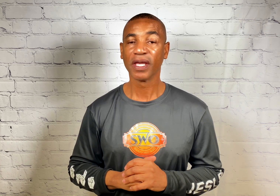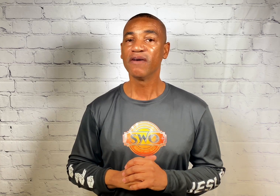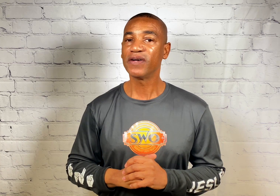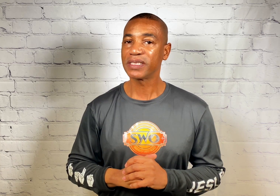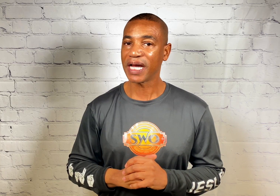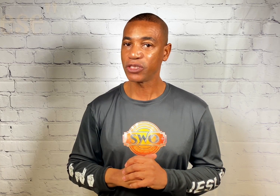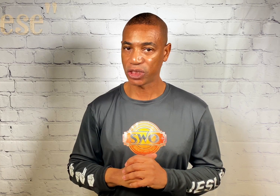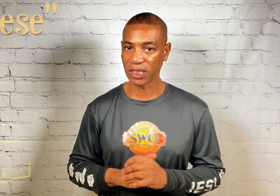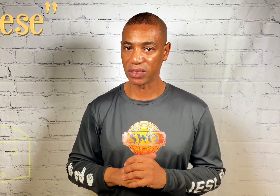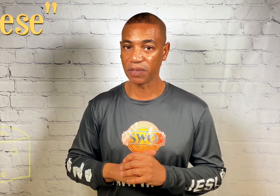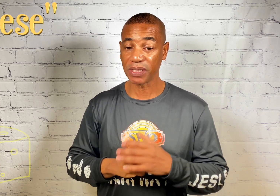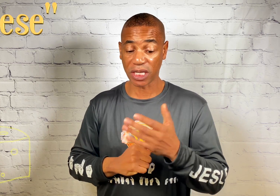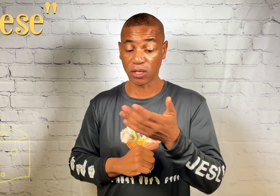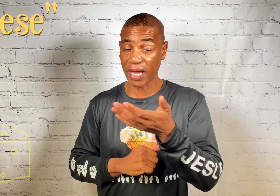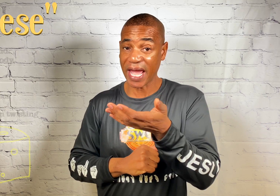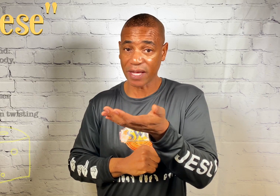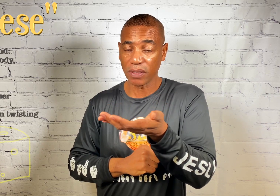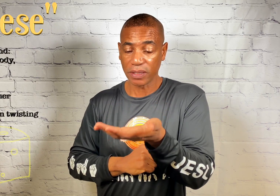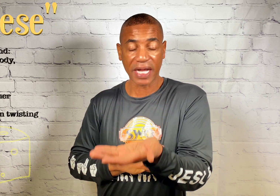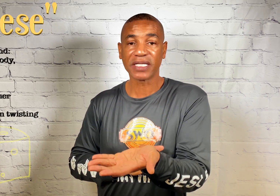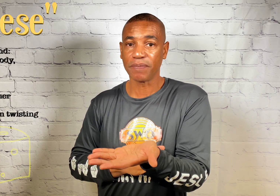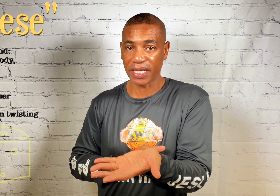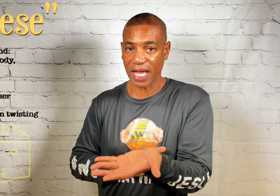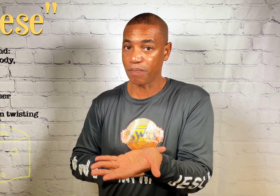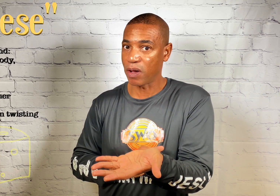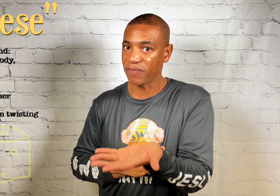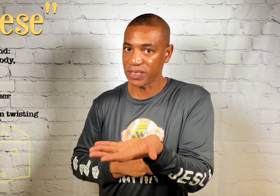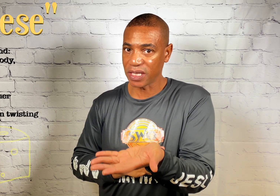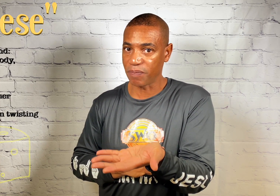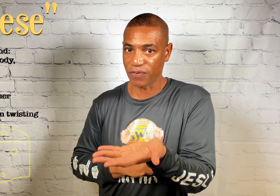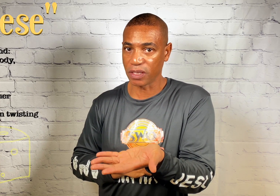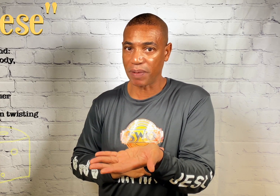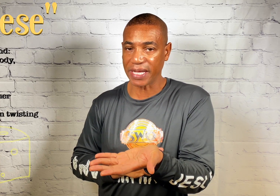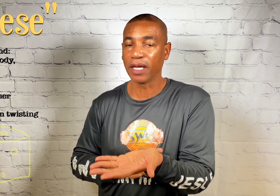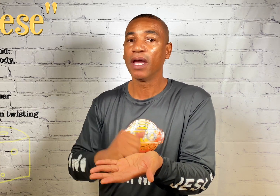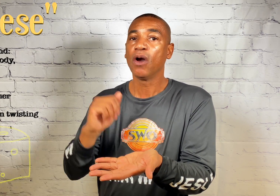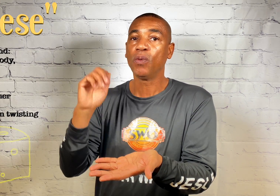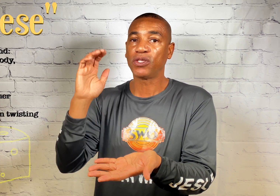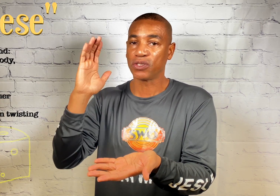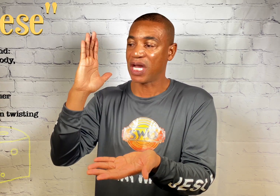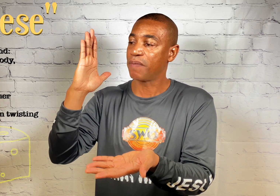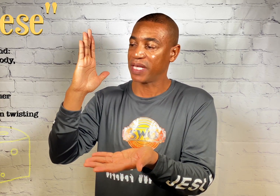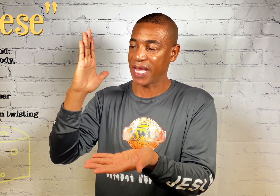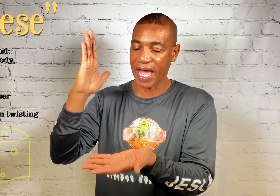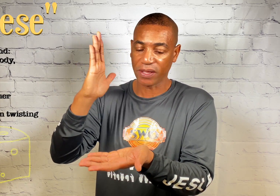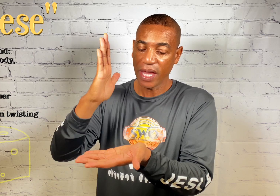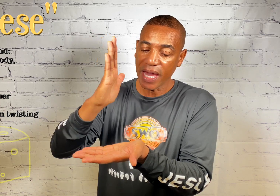For the sign cheese, simply take your hand, non-dominant hand, palm facing up in front of the body. With your dominant hand, it's